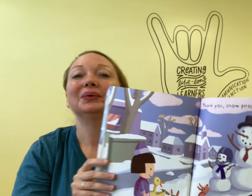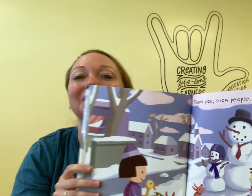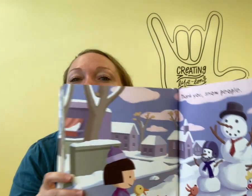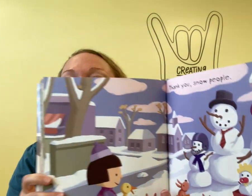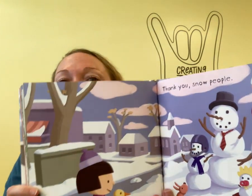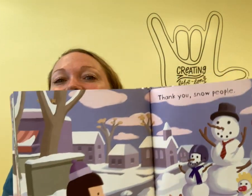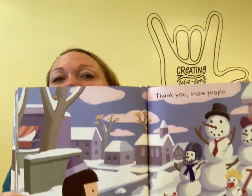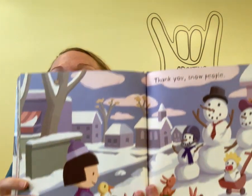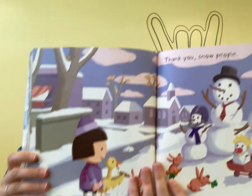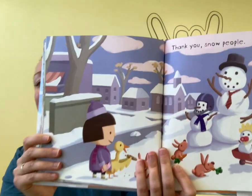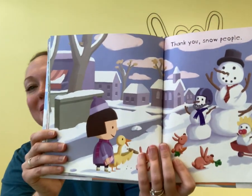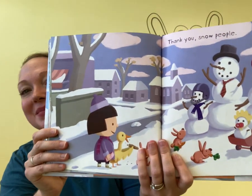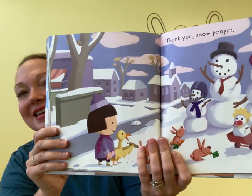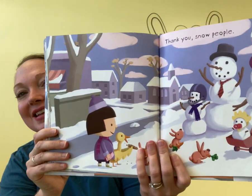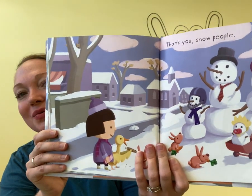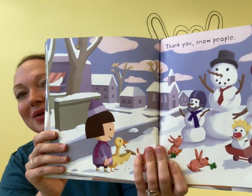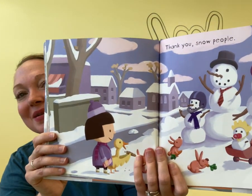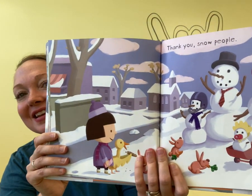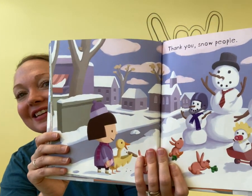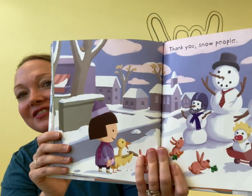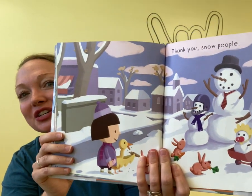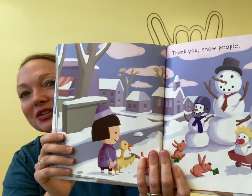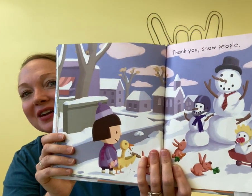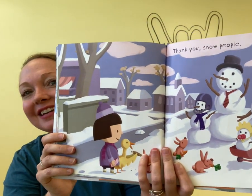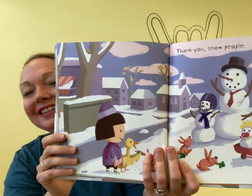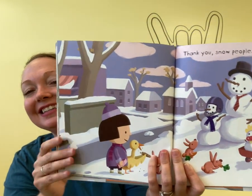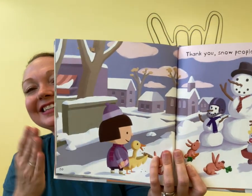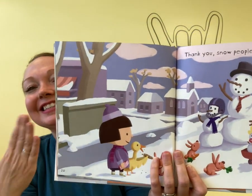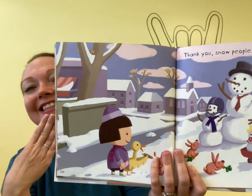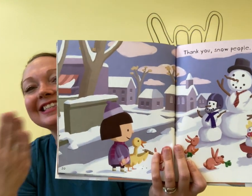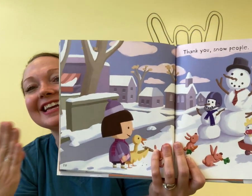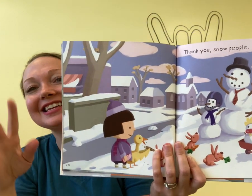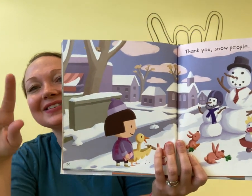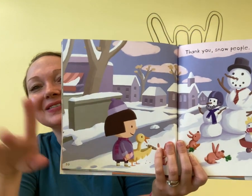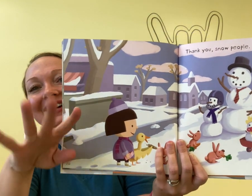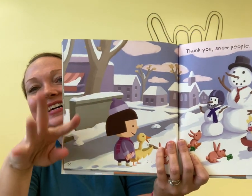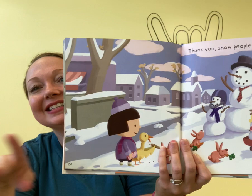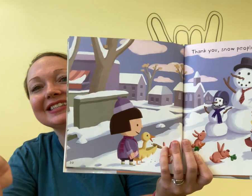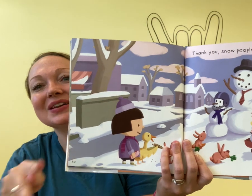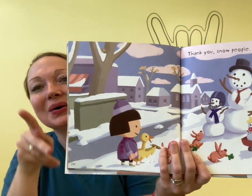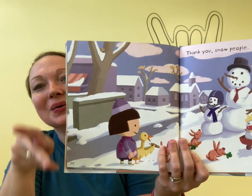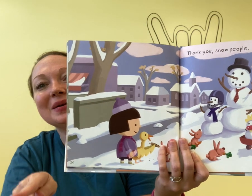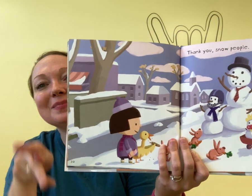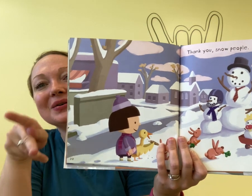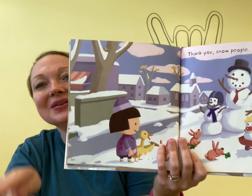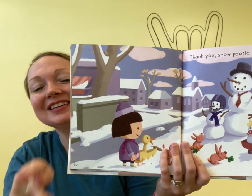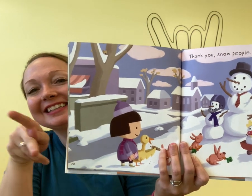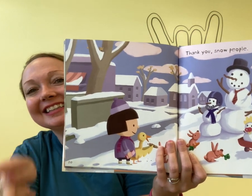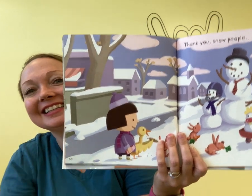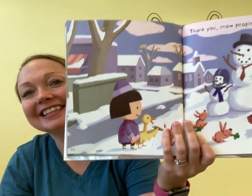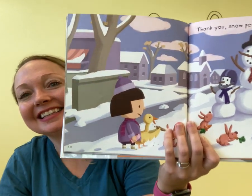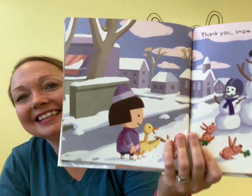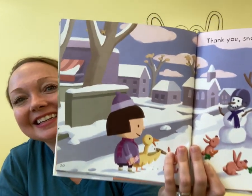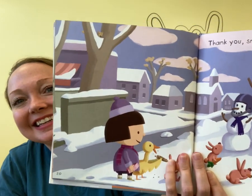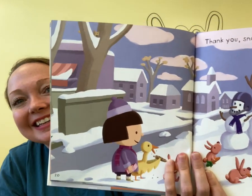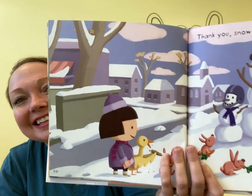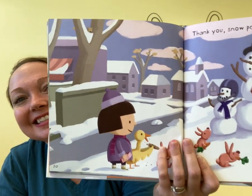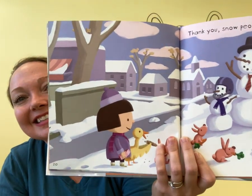Oh, look at the snowmen and women and children. She says, thank you, snow people. She's looking